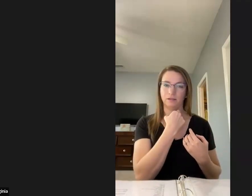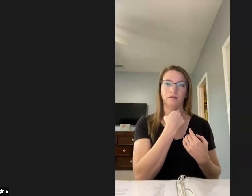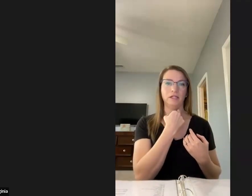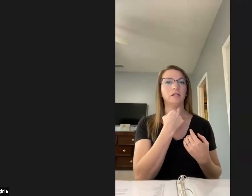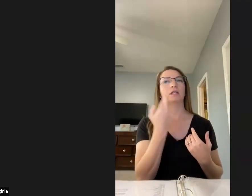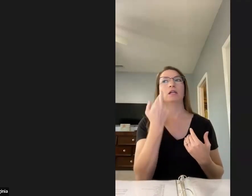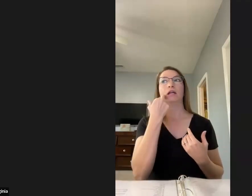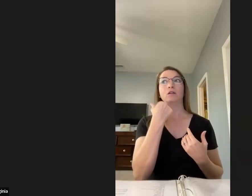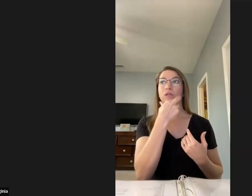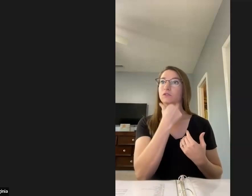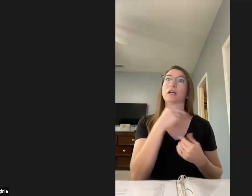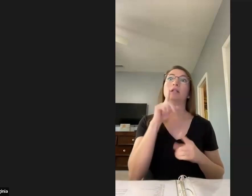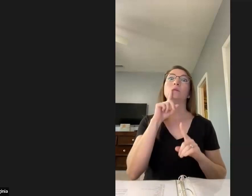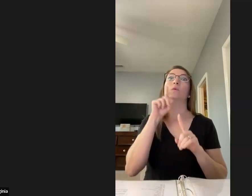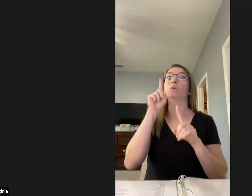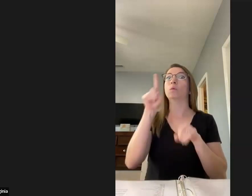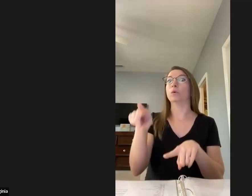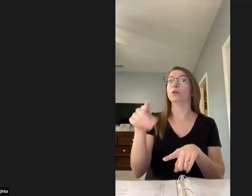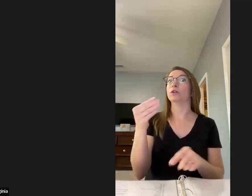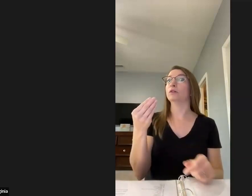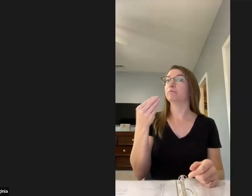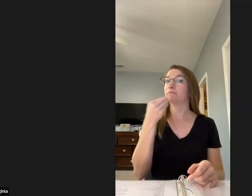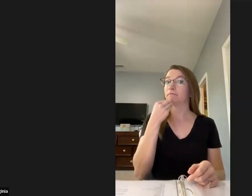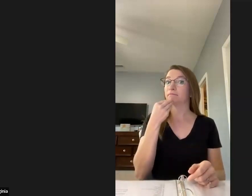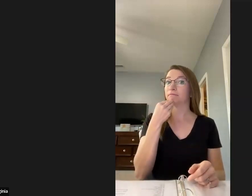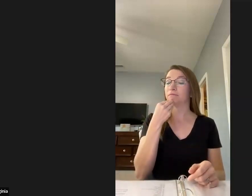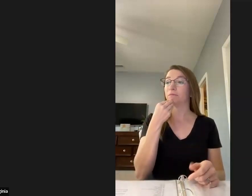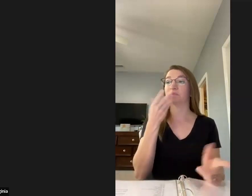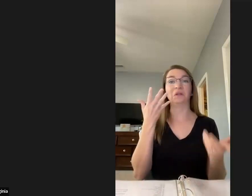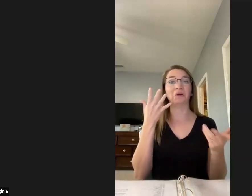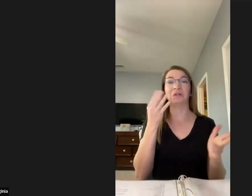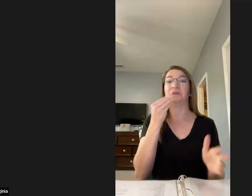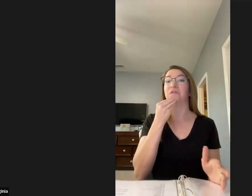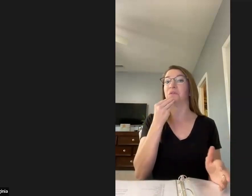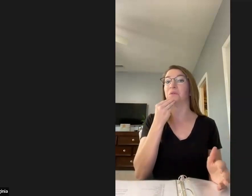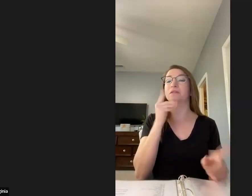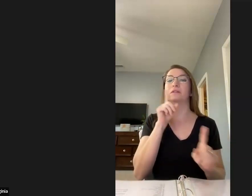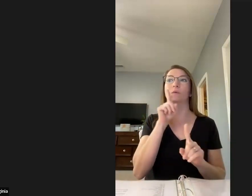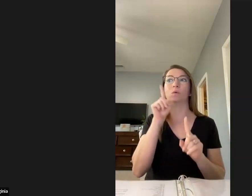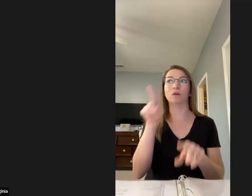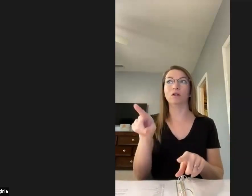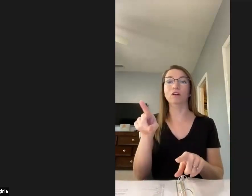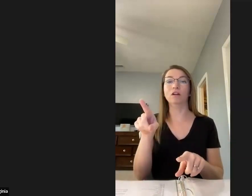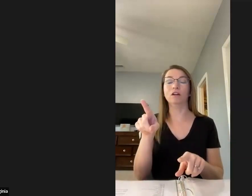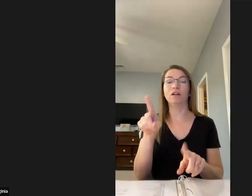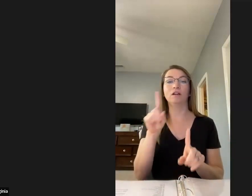Right. Restaurant, you order. We already know food, so order.